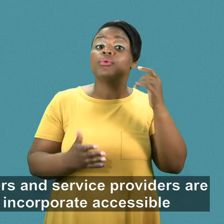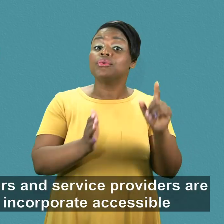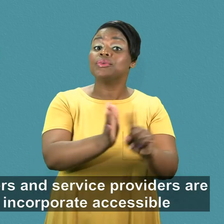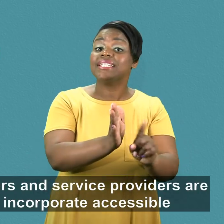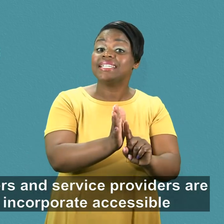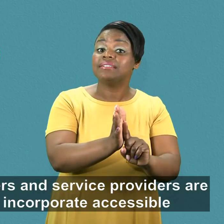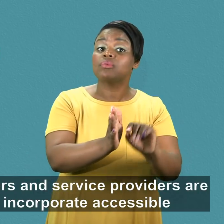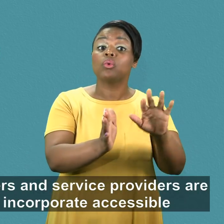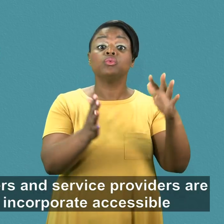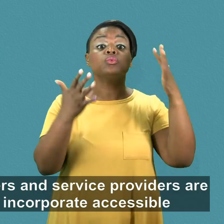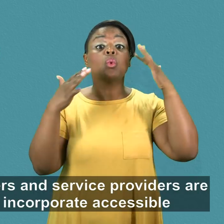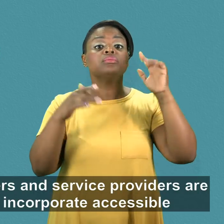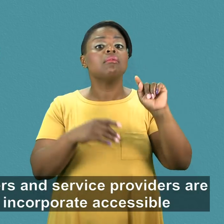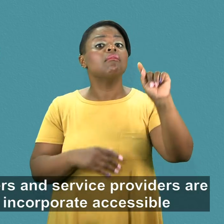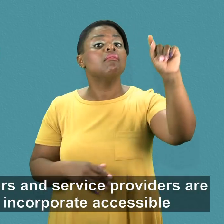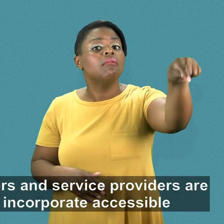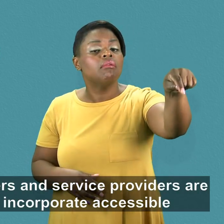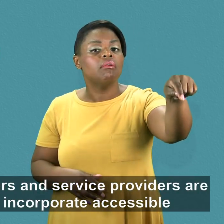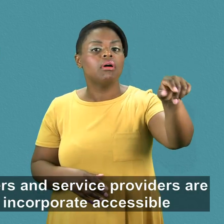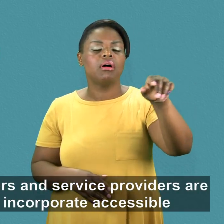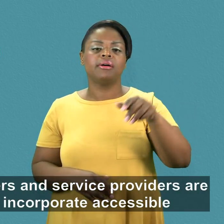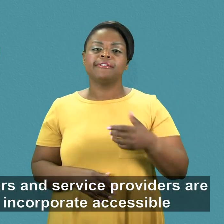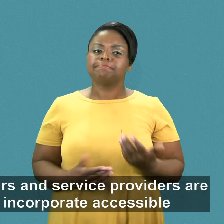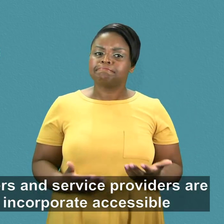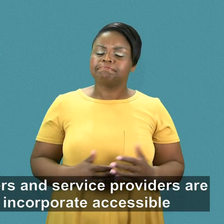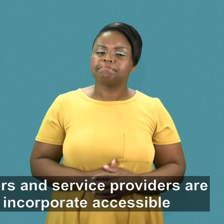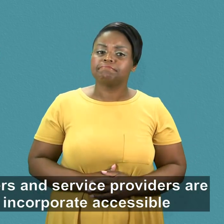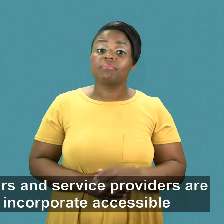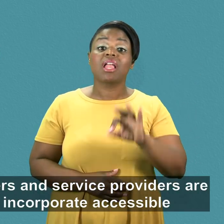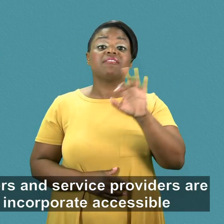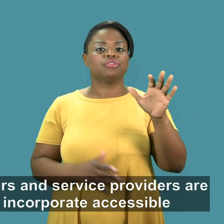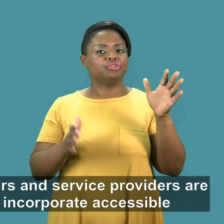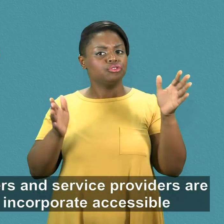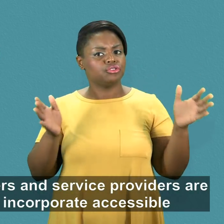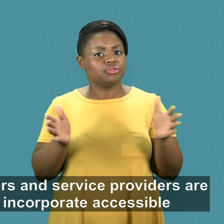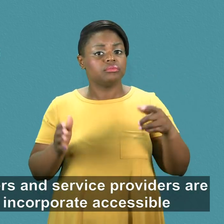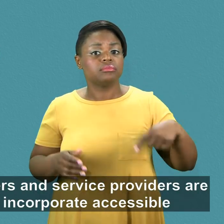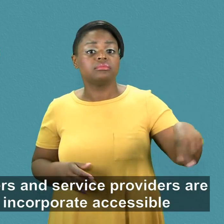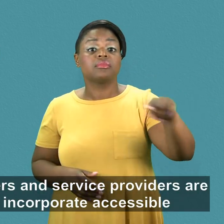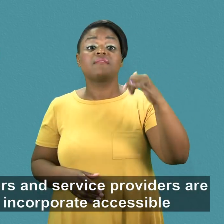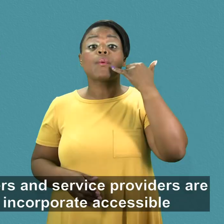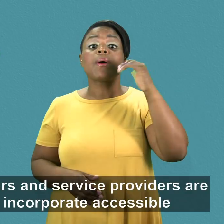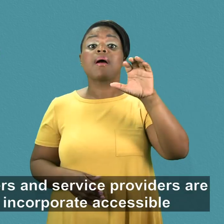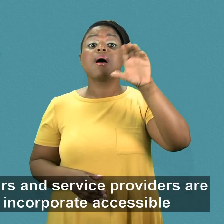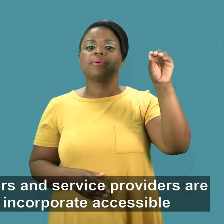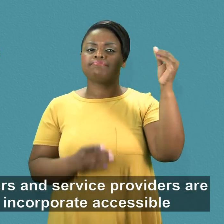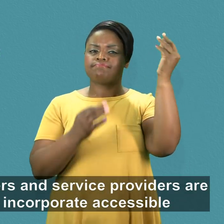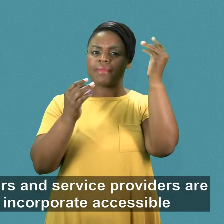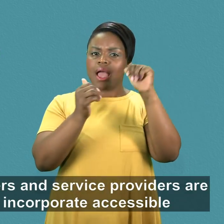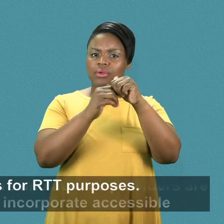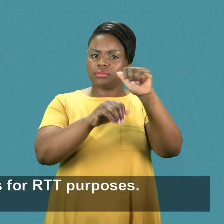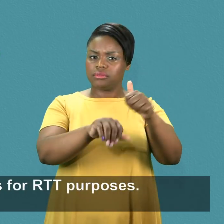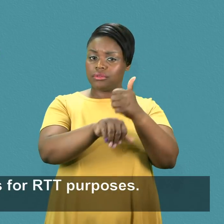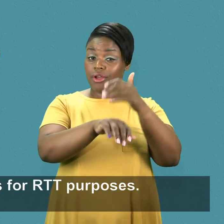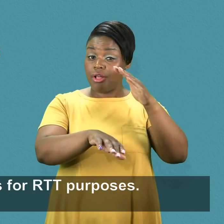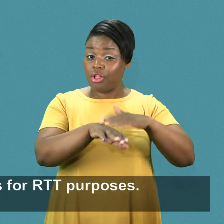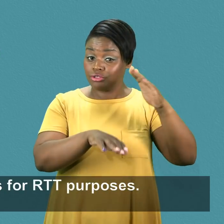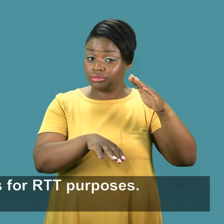device manufacturers and service providers are encouraged to incorporate accessible indicators for